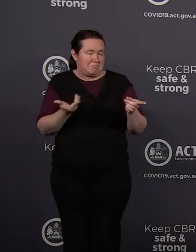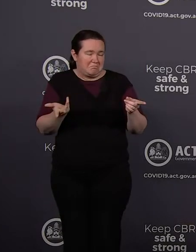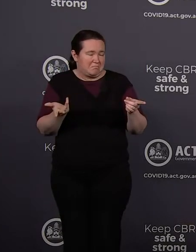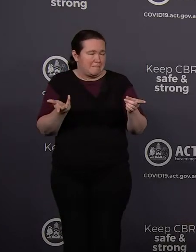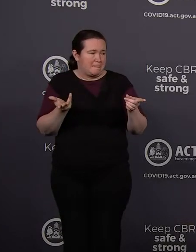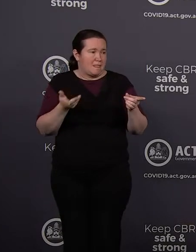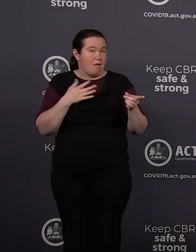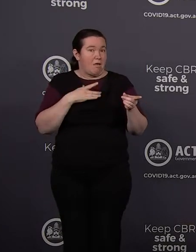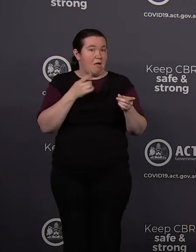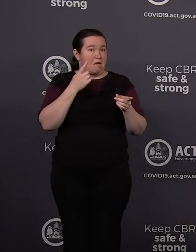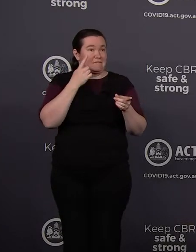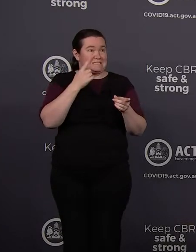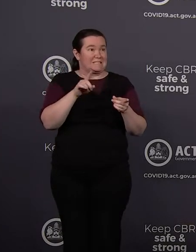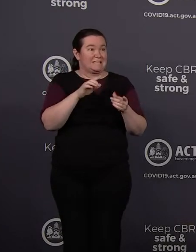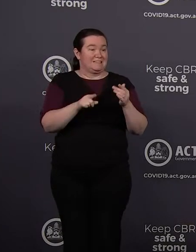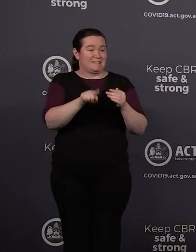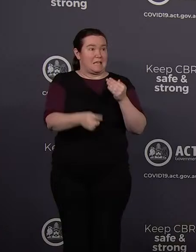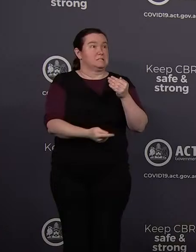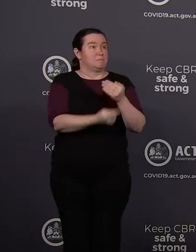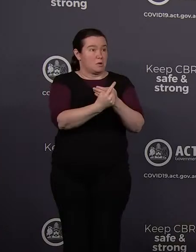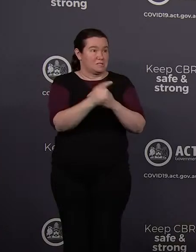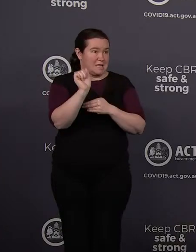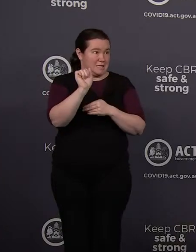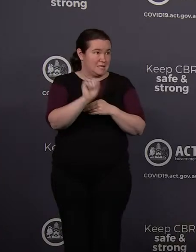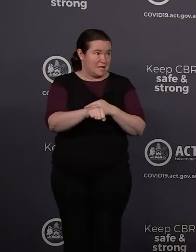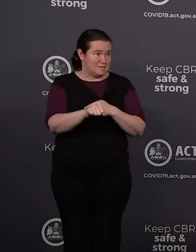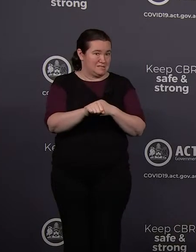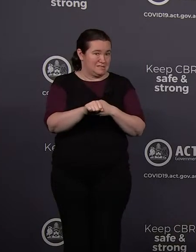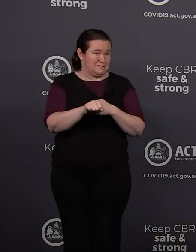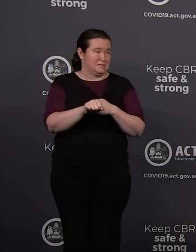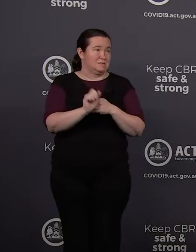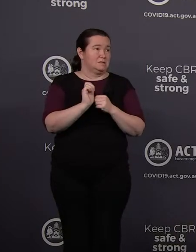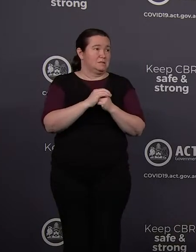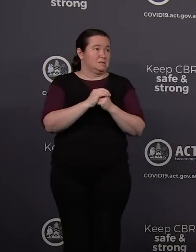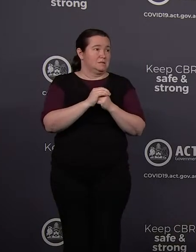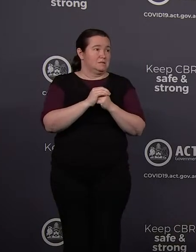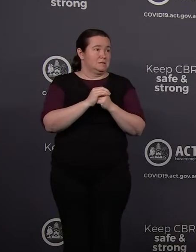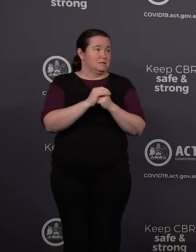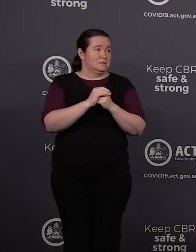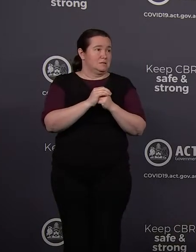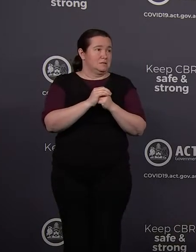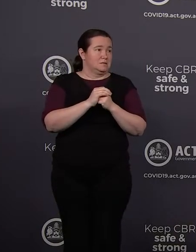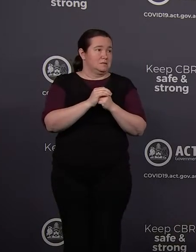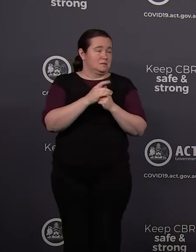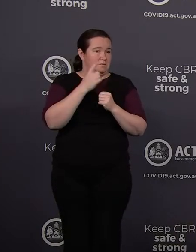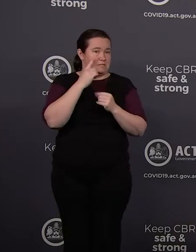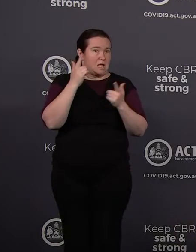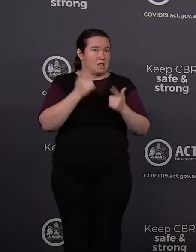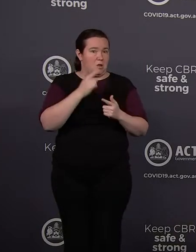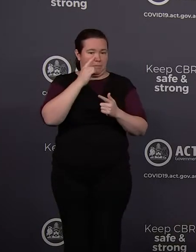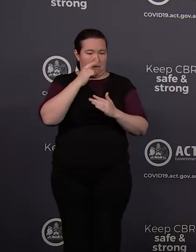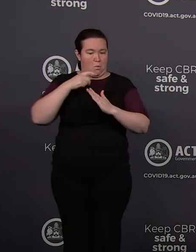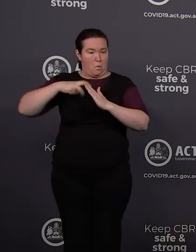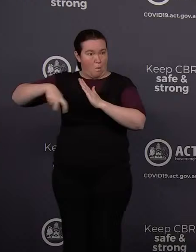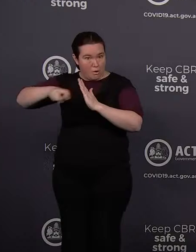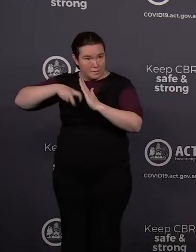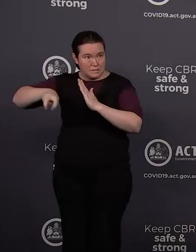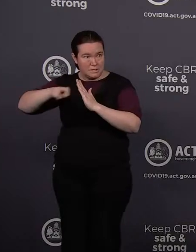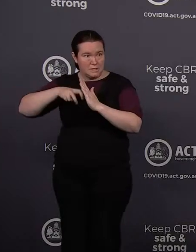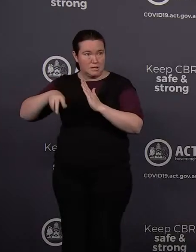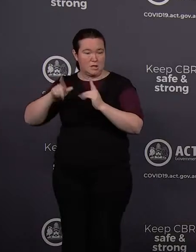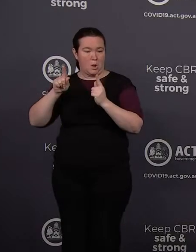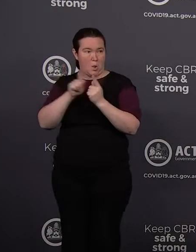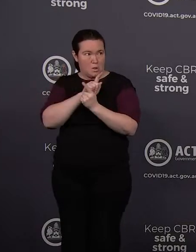places that have seen a lot of people, and so the implications of that are see a lot of people in quarantine, a lot of people